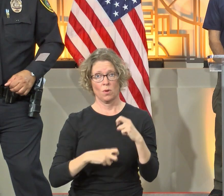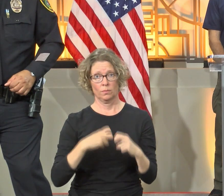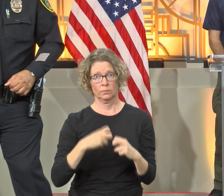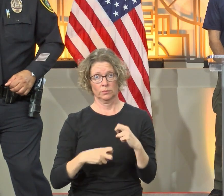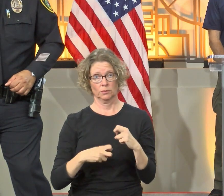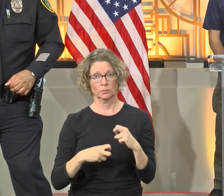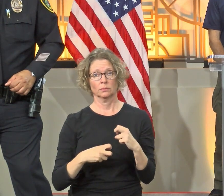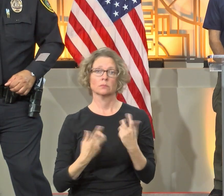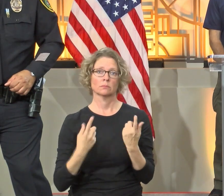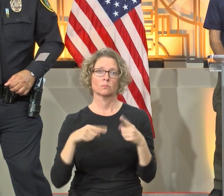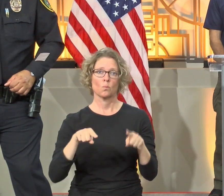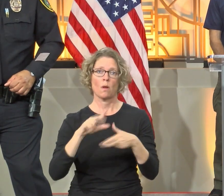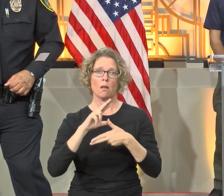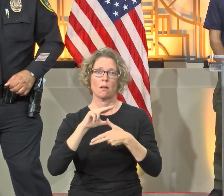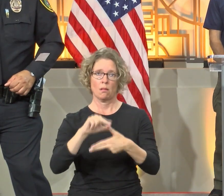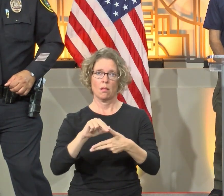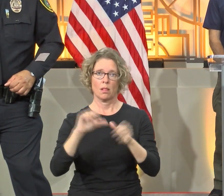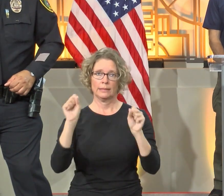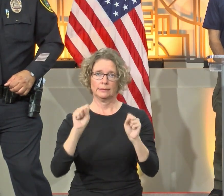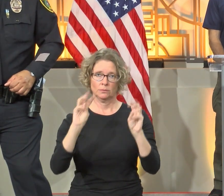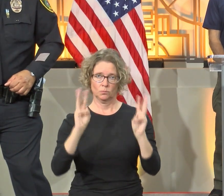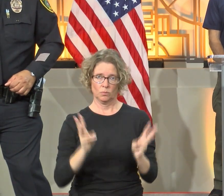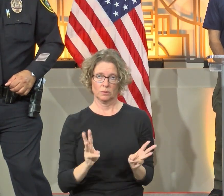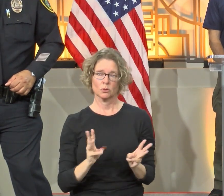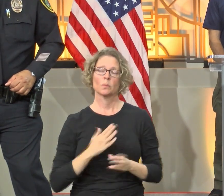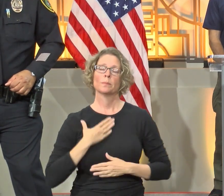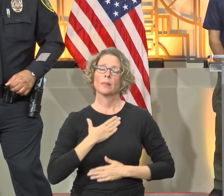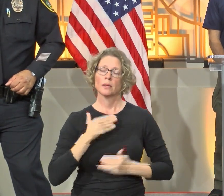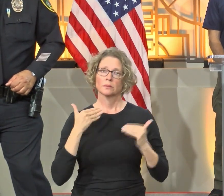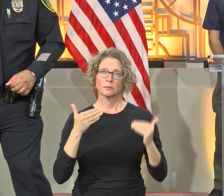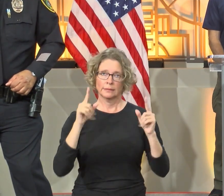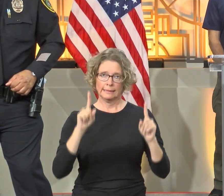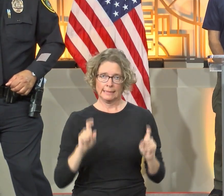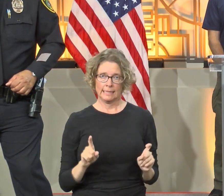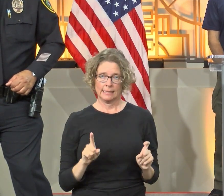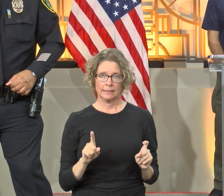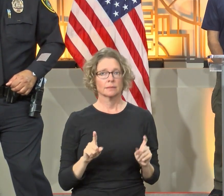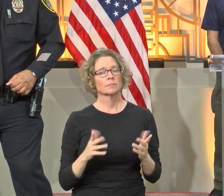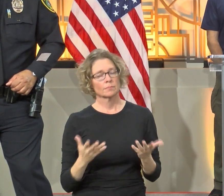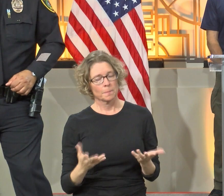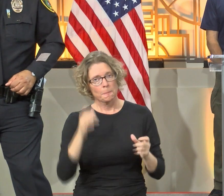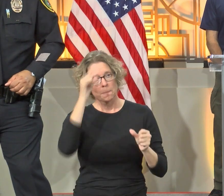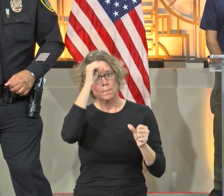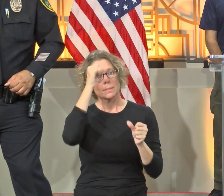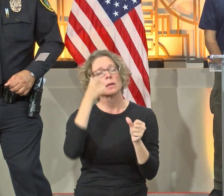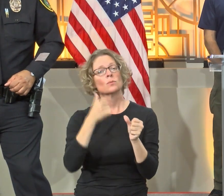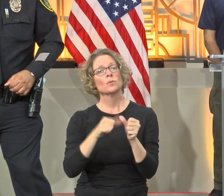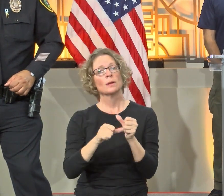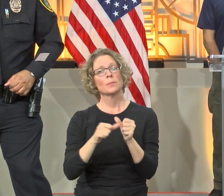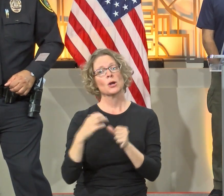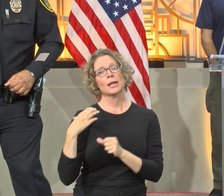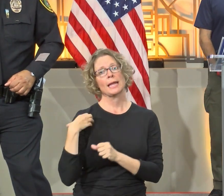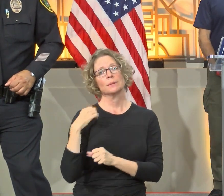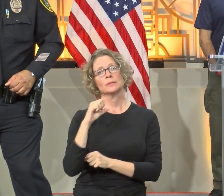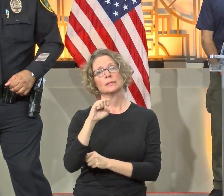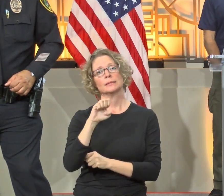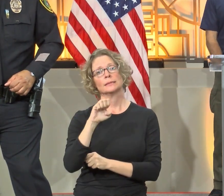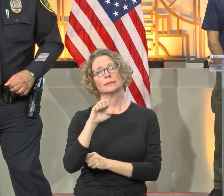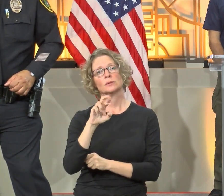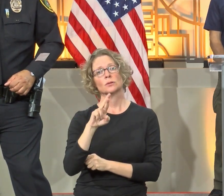during the course of hurricane season. So please get tested, and then bear in mind, we have Captain Persse, who